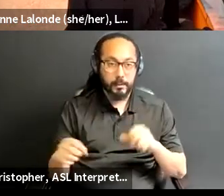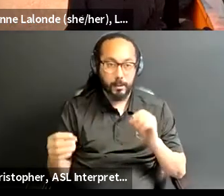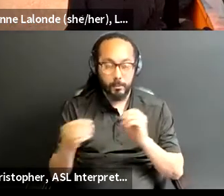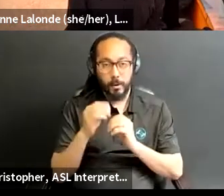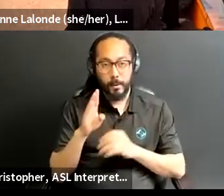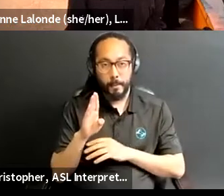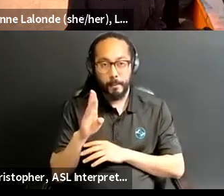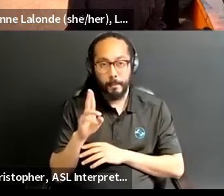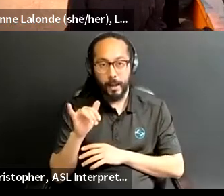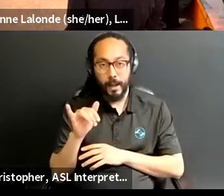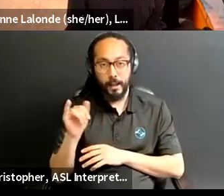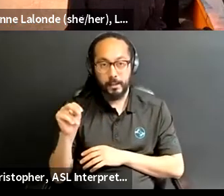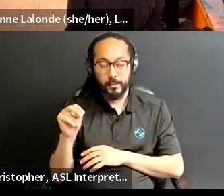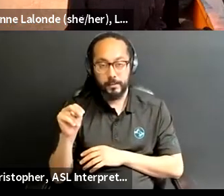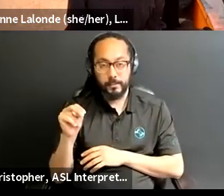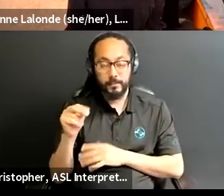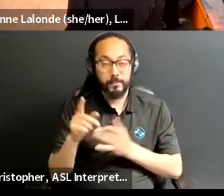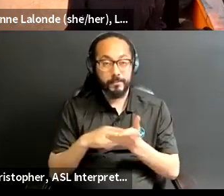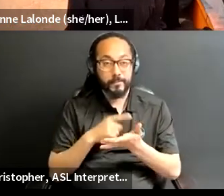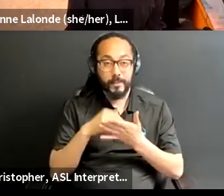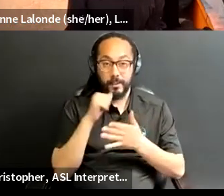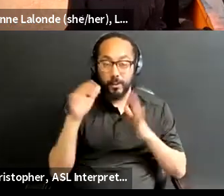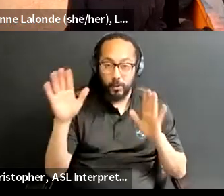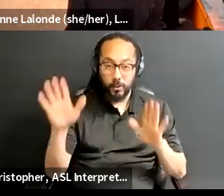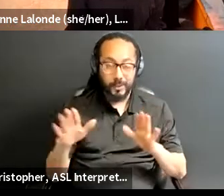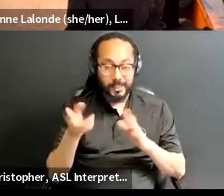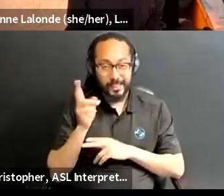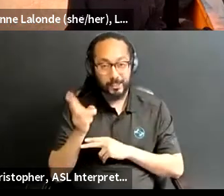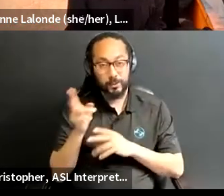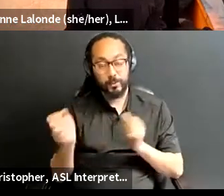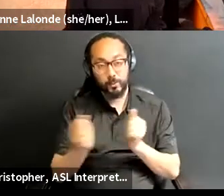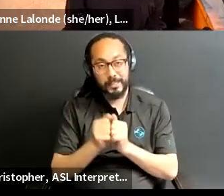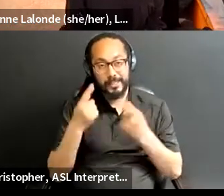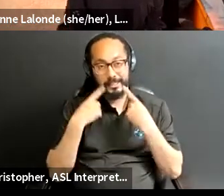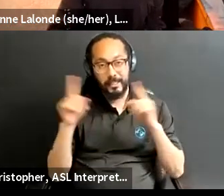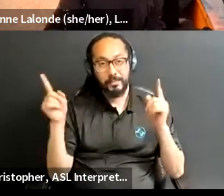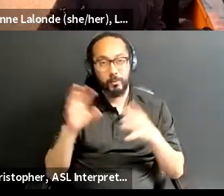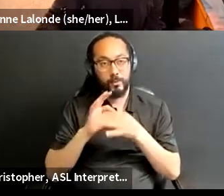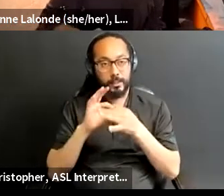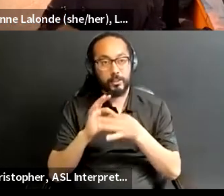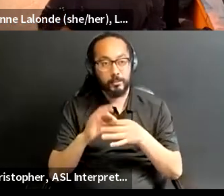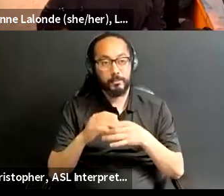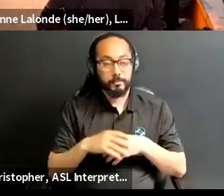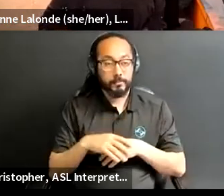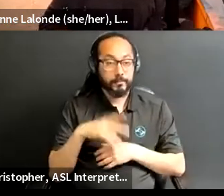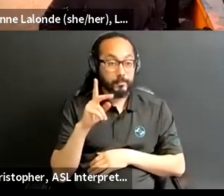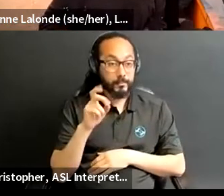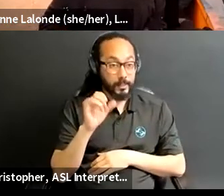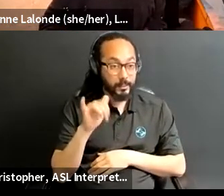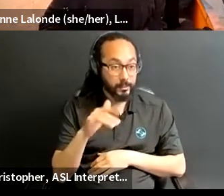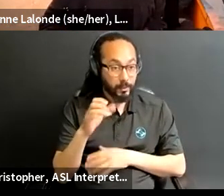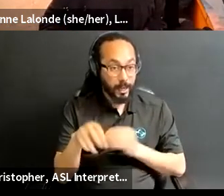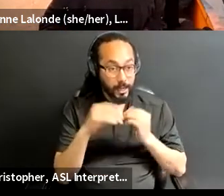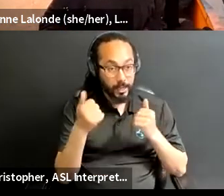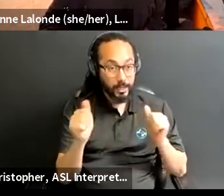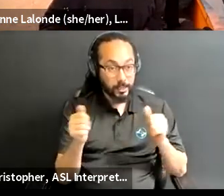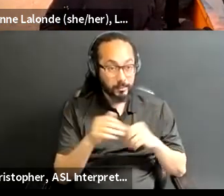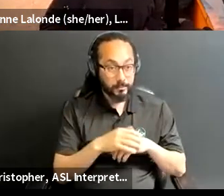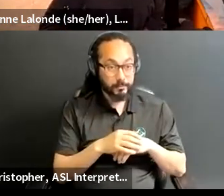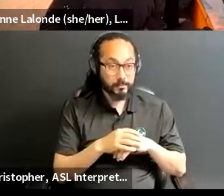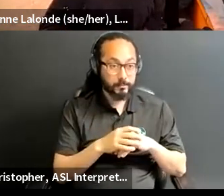not great history of successful relationships. Kelsey, do you want to add anything to that? Yeah, I